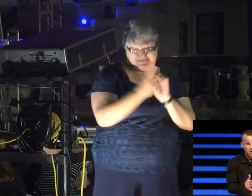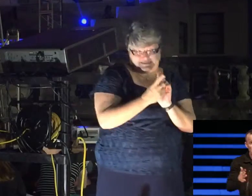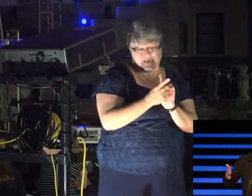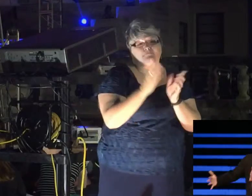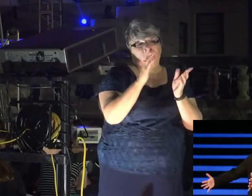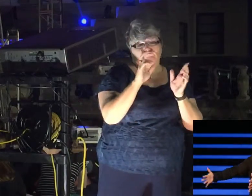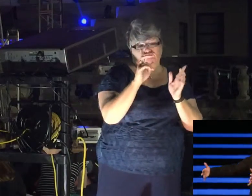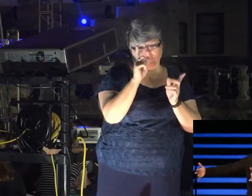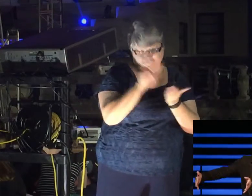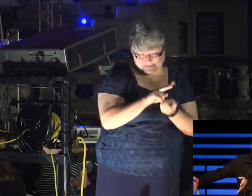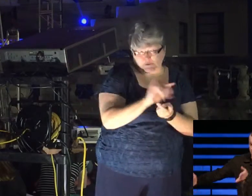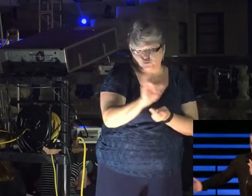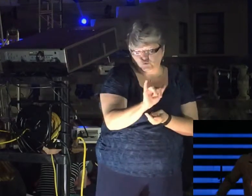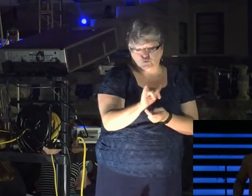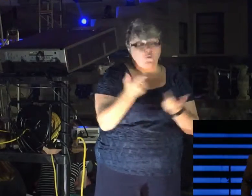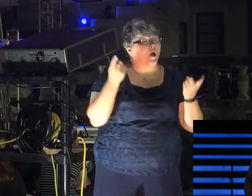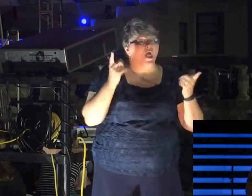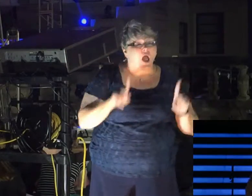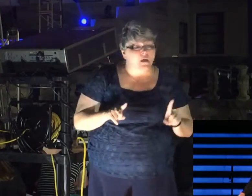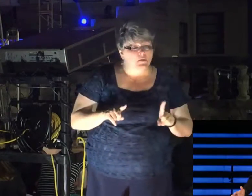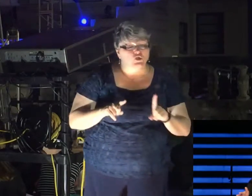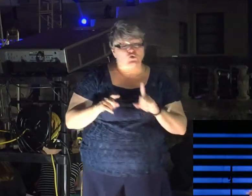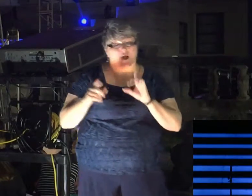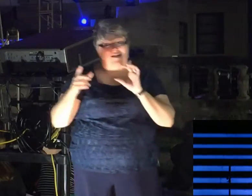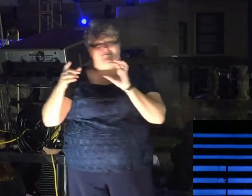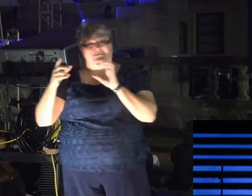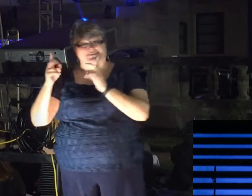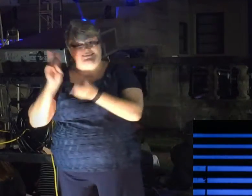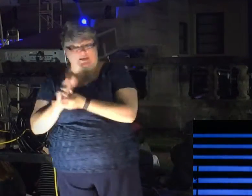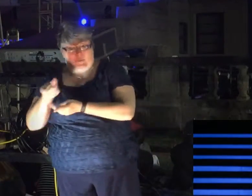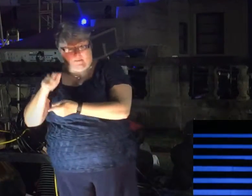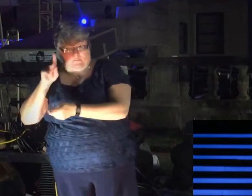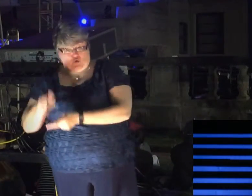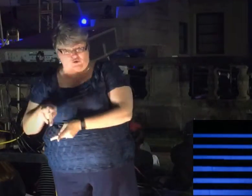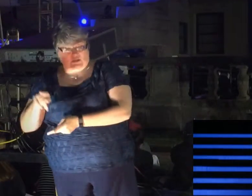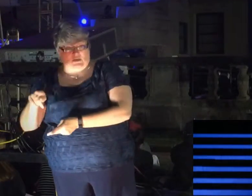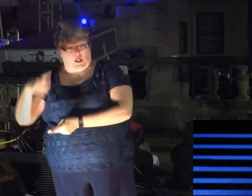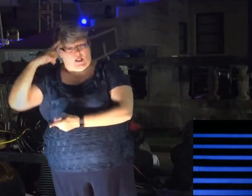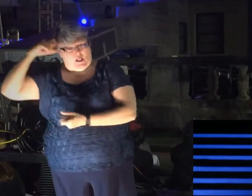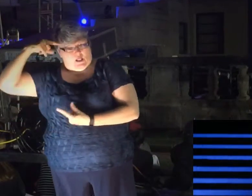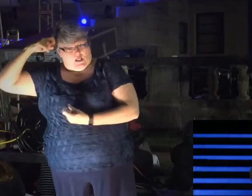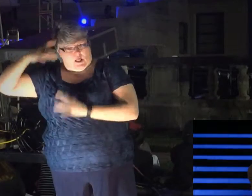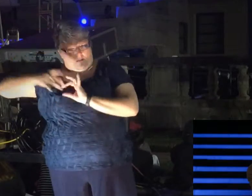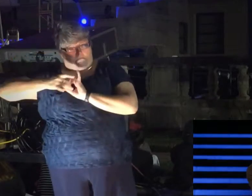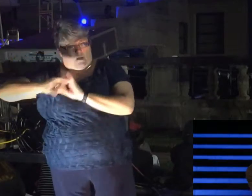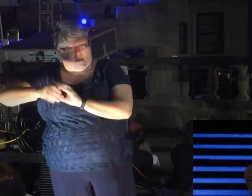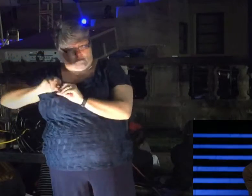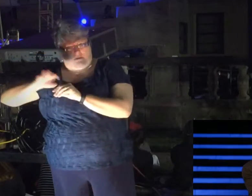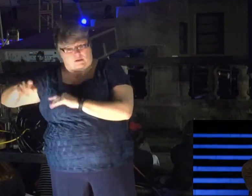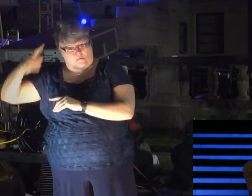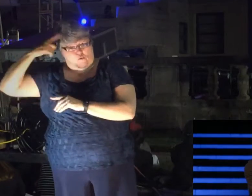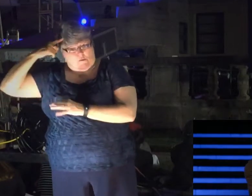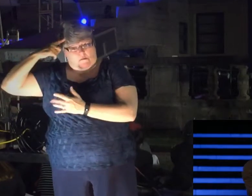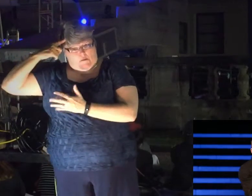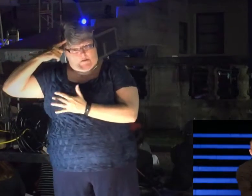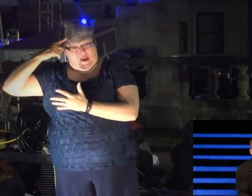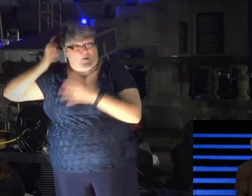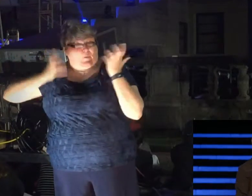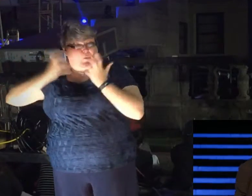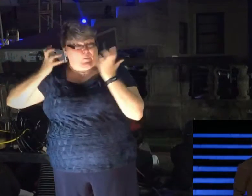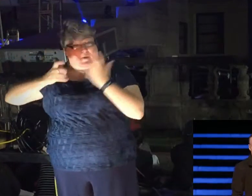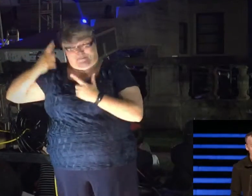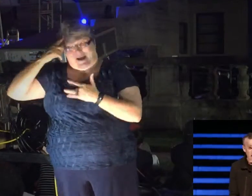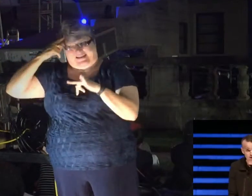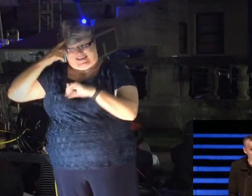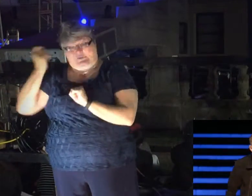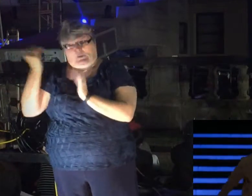will probably have sex as well. But what happens in that is what? As you have sex with that person, Dopamine is being splashed all over your brain.